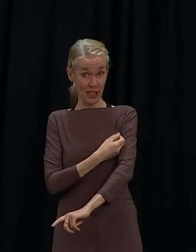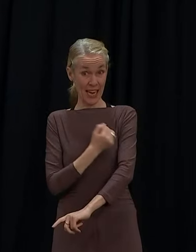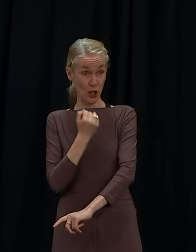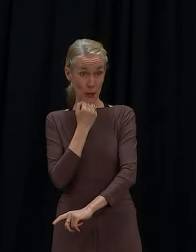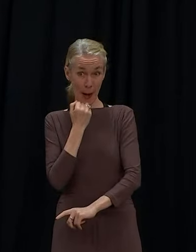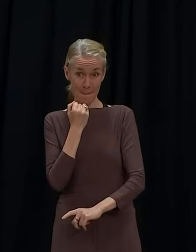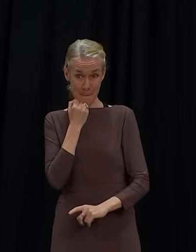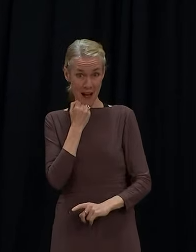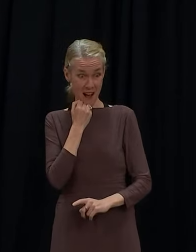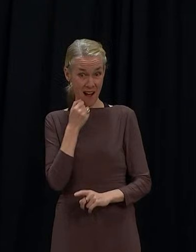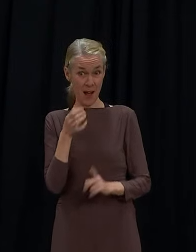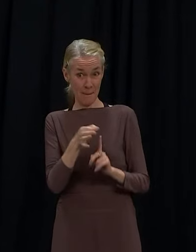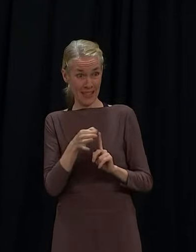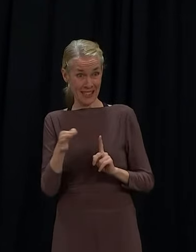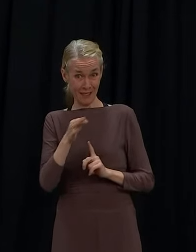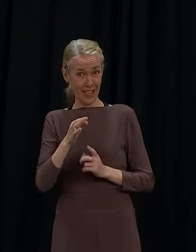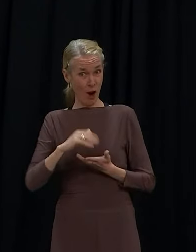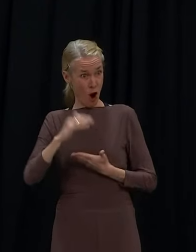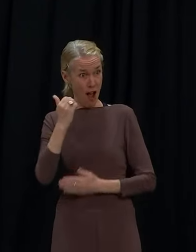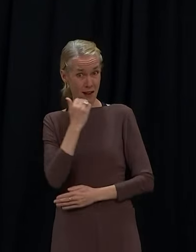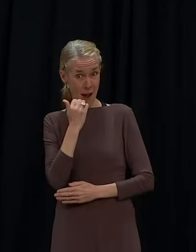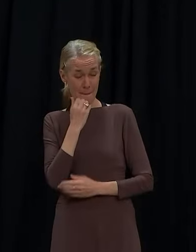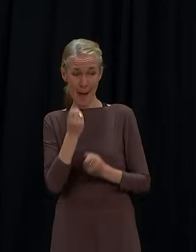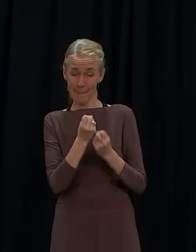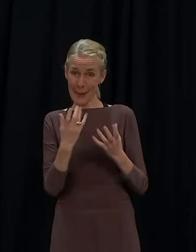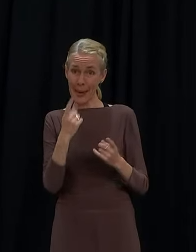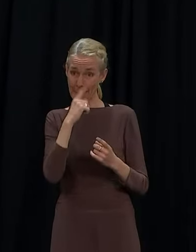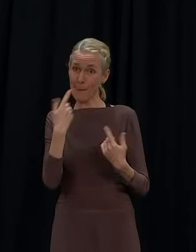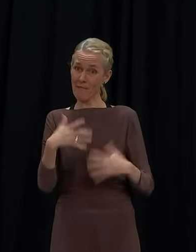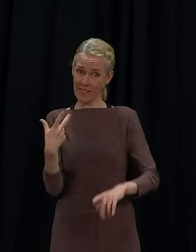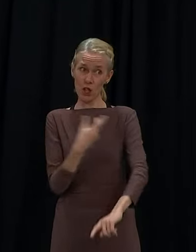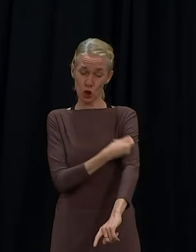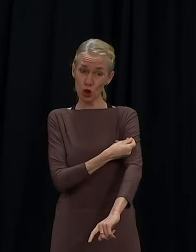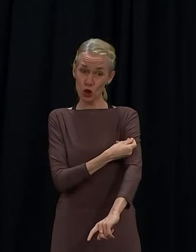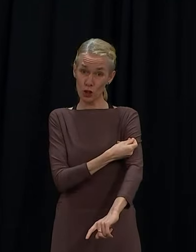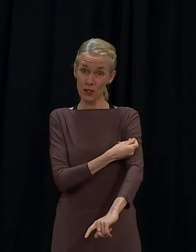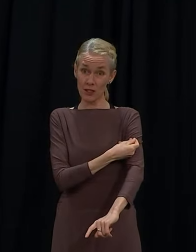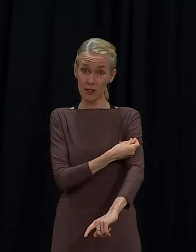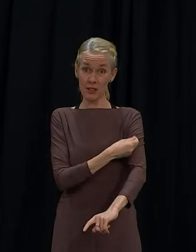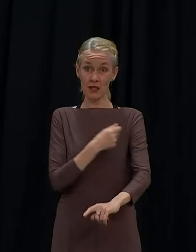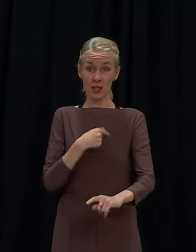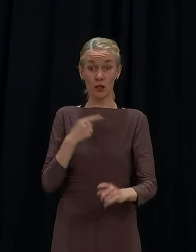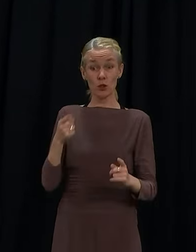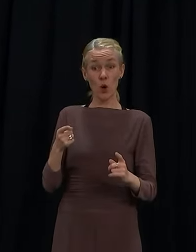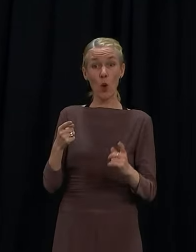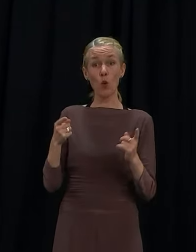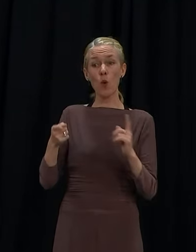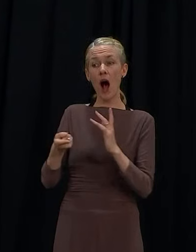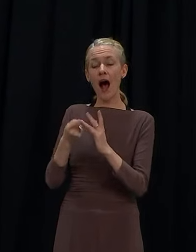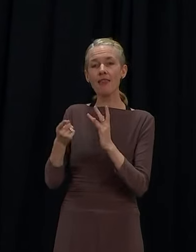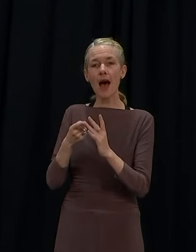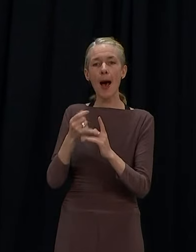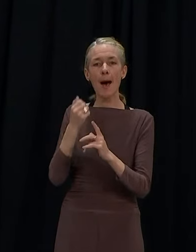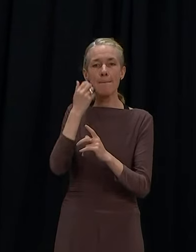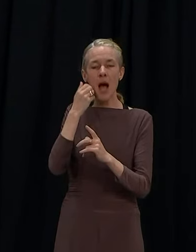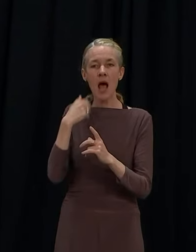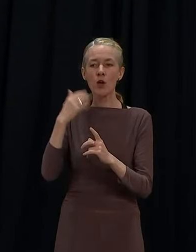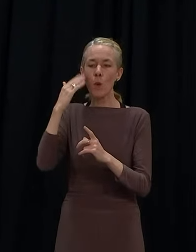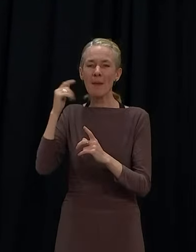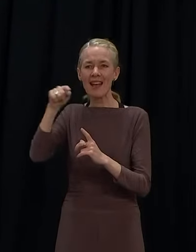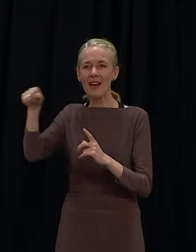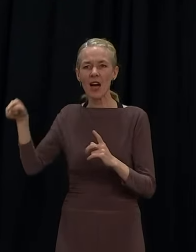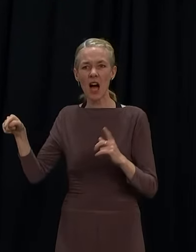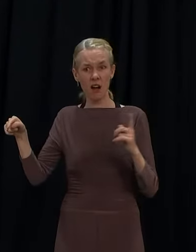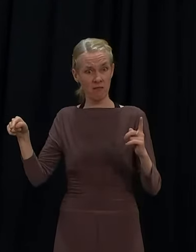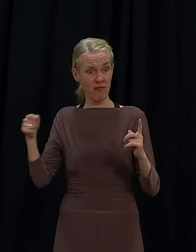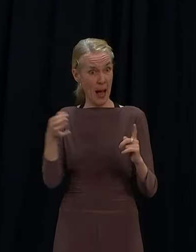of uptake almost in almost all areas as you have in our general population. So the issue for us now is to keep that consistent.